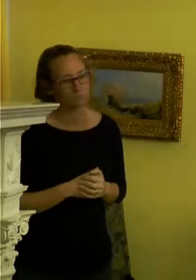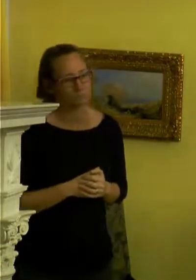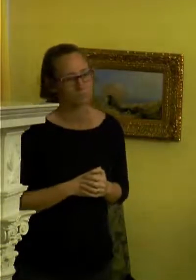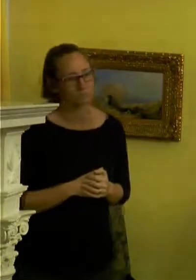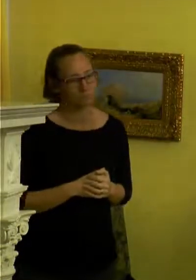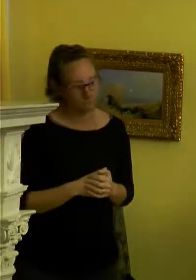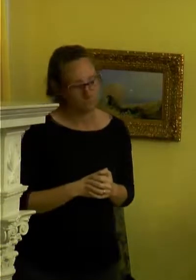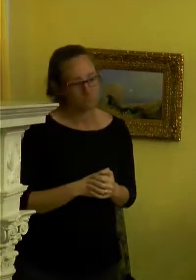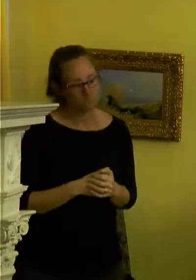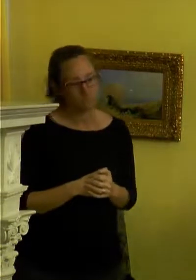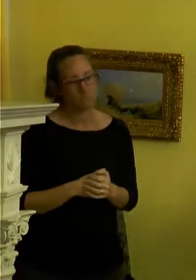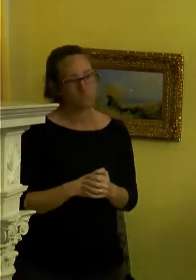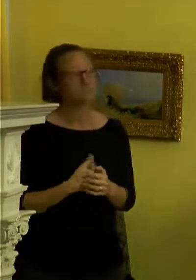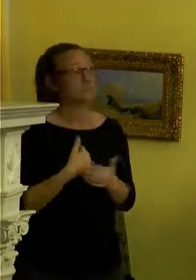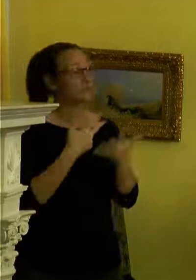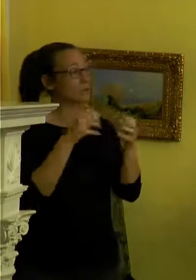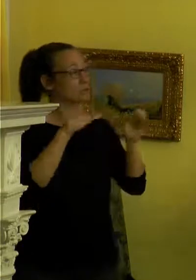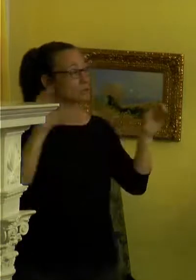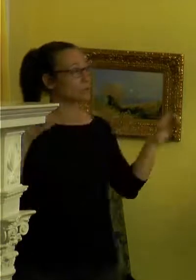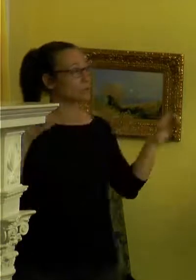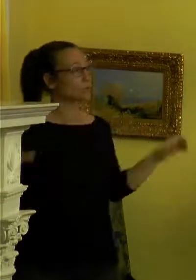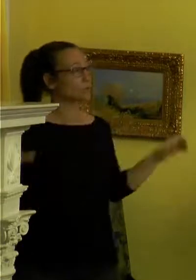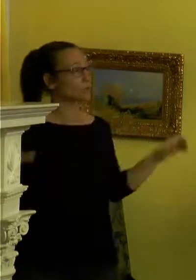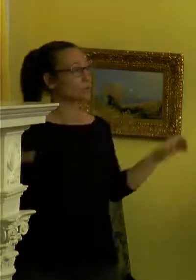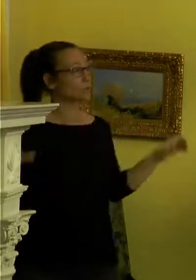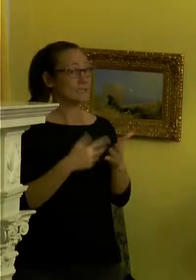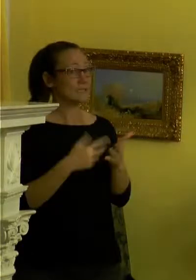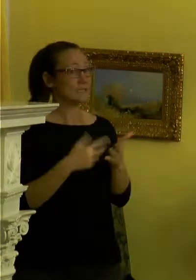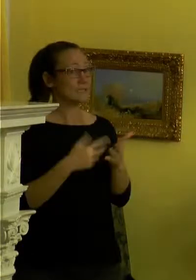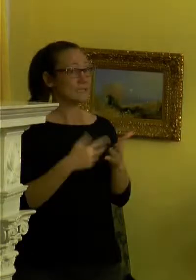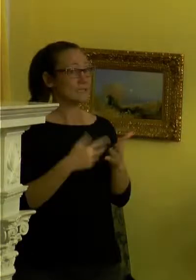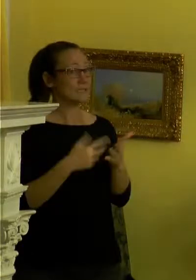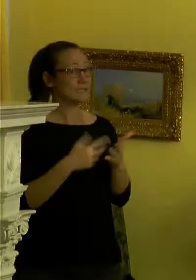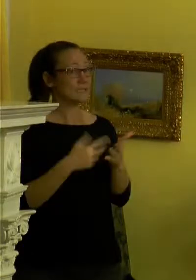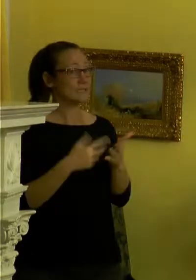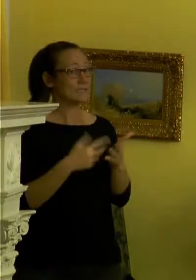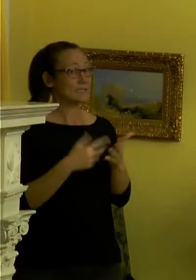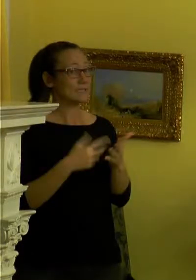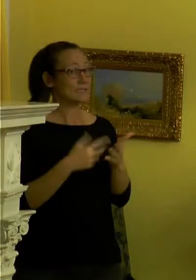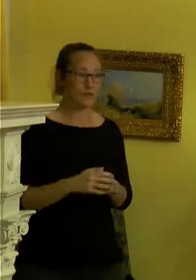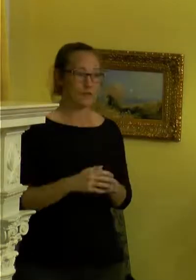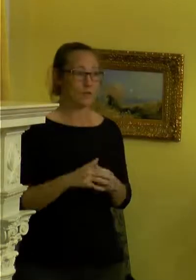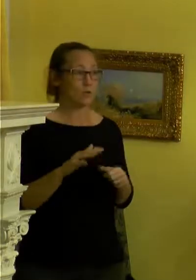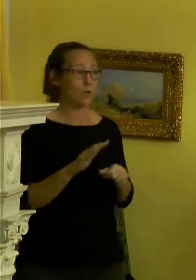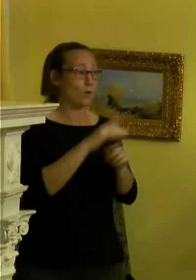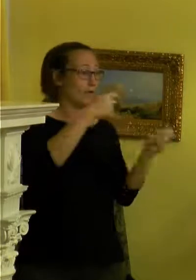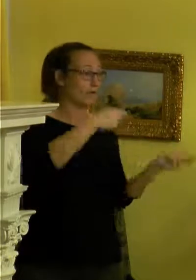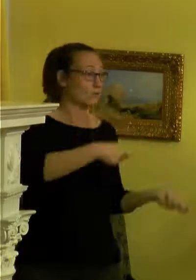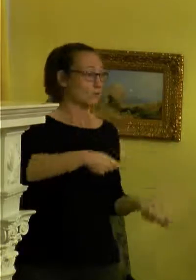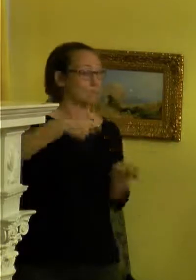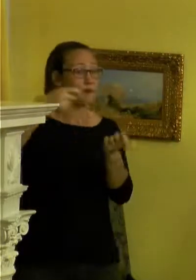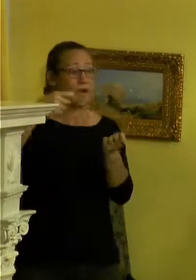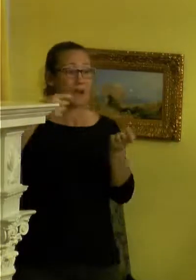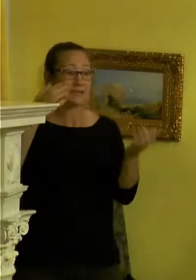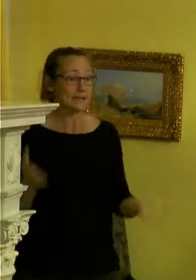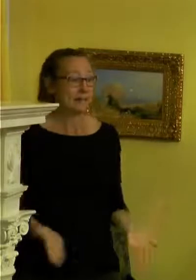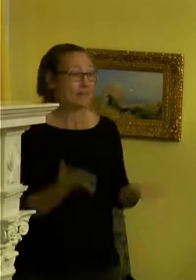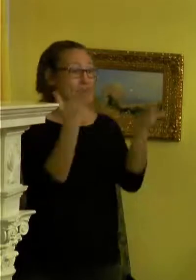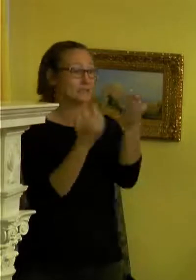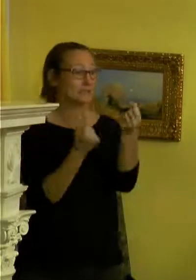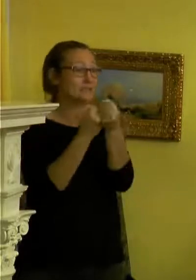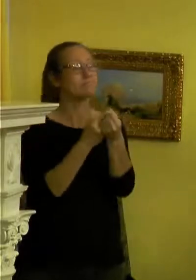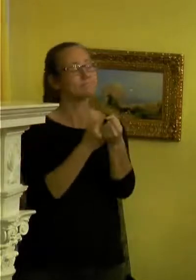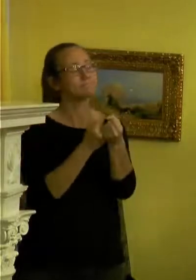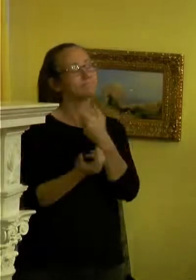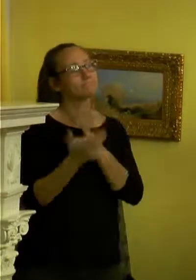But as much as I want to do this thing, I want to, like, give it back. I want to, like, teach the whole, like, rise and lift is just a part of who I am. So I think I'll